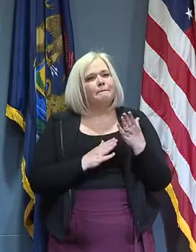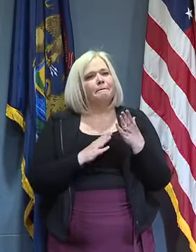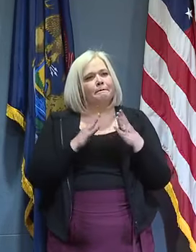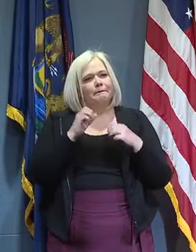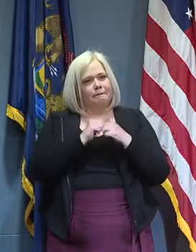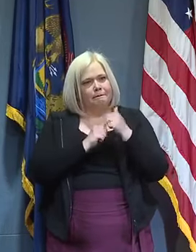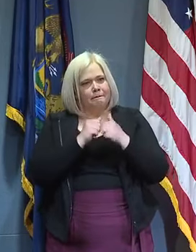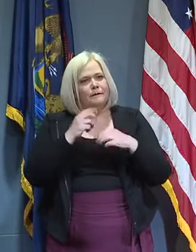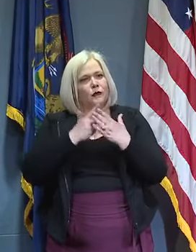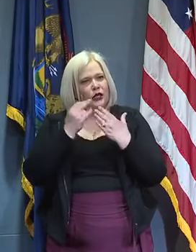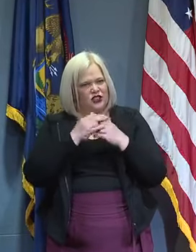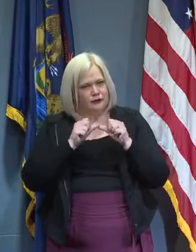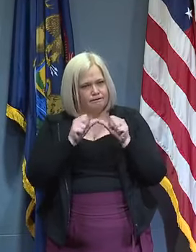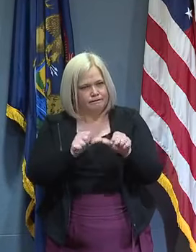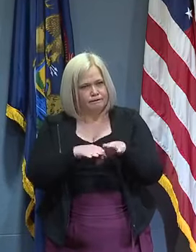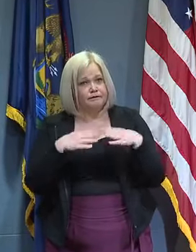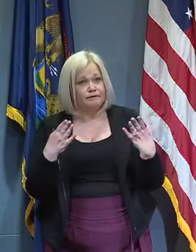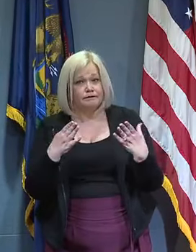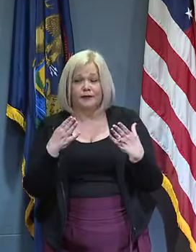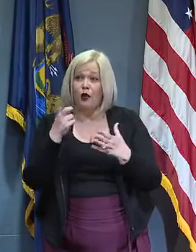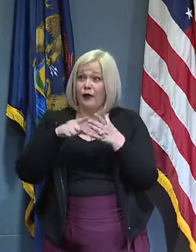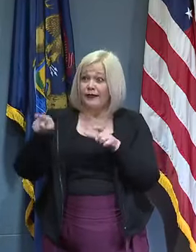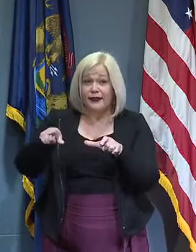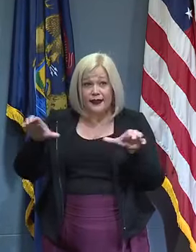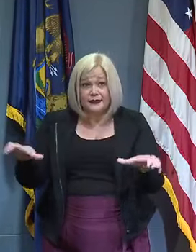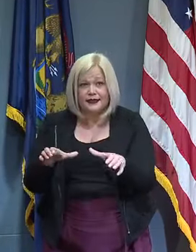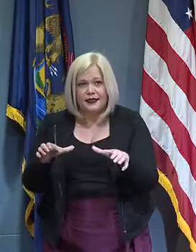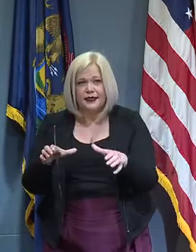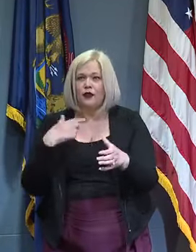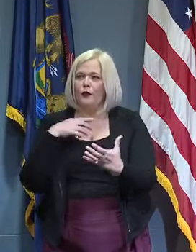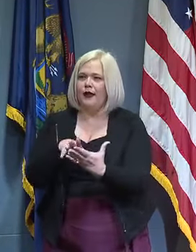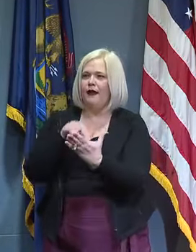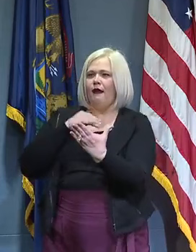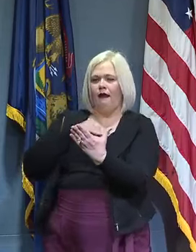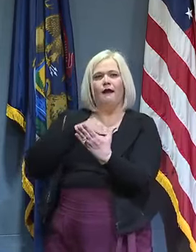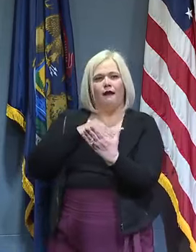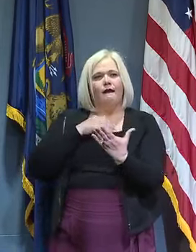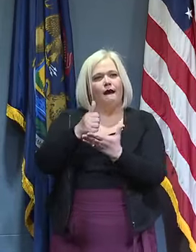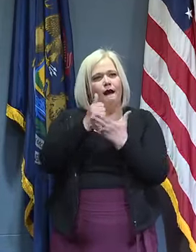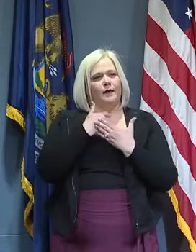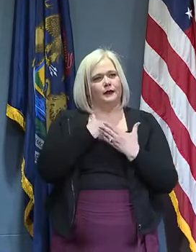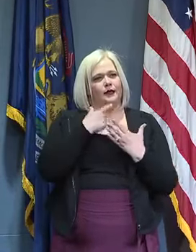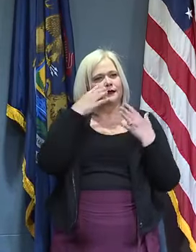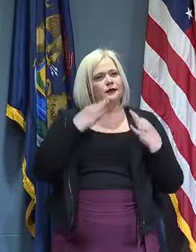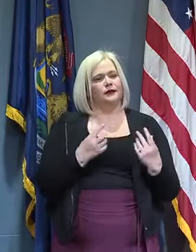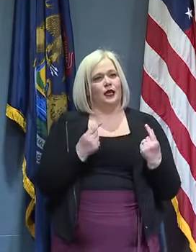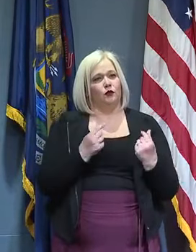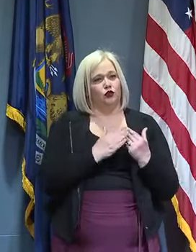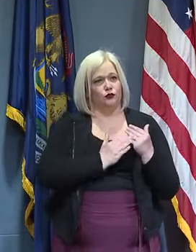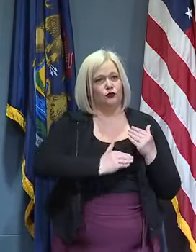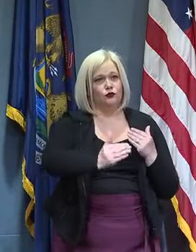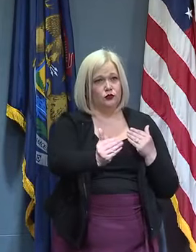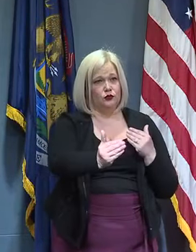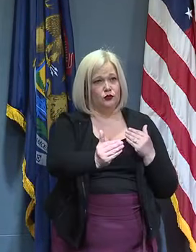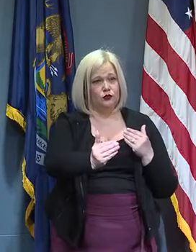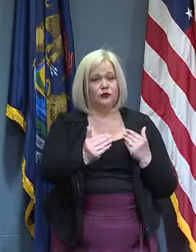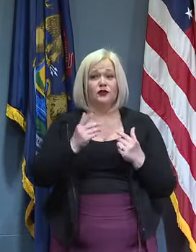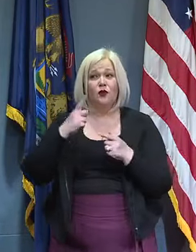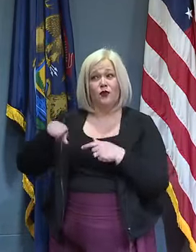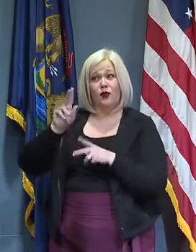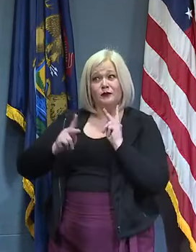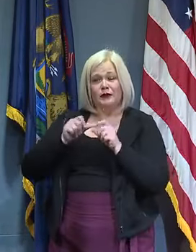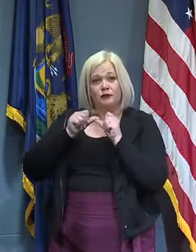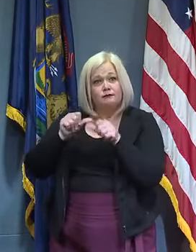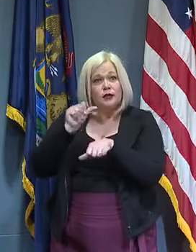projects were very helpful to our work as well. I'd like to take a moment to thank those men and women who continued working on those essential